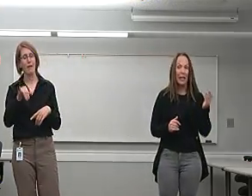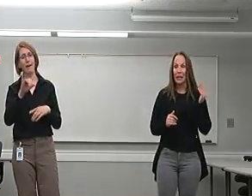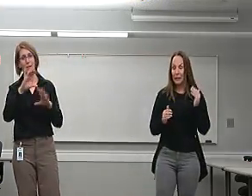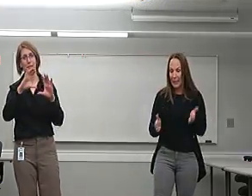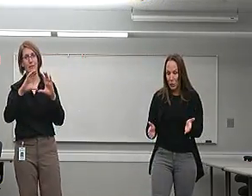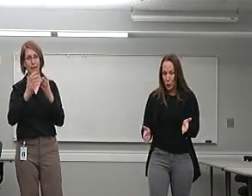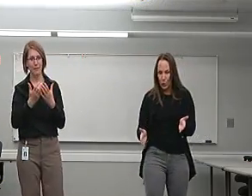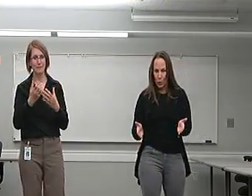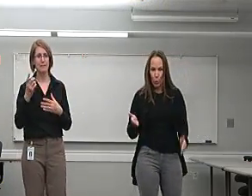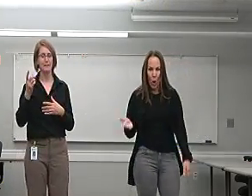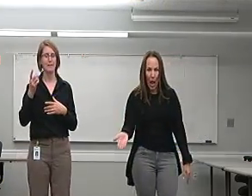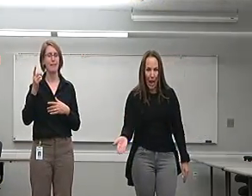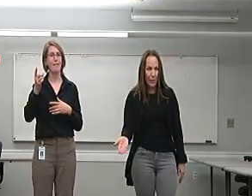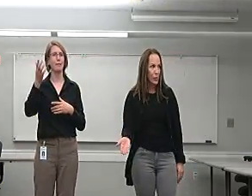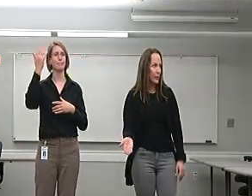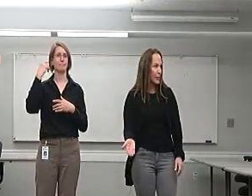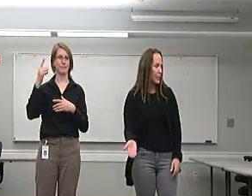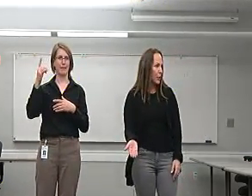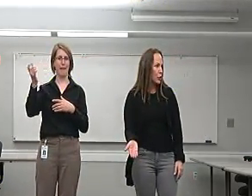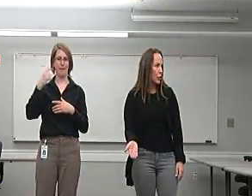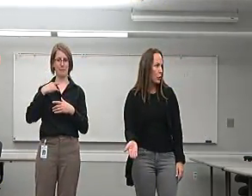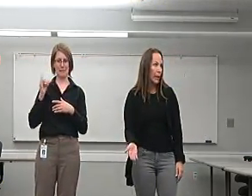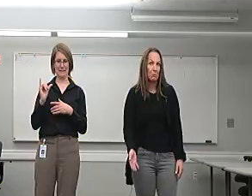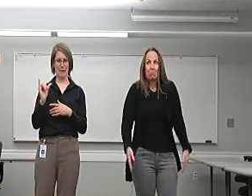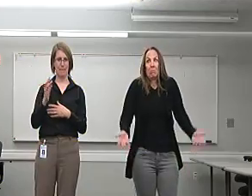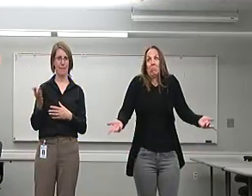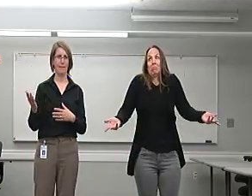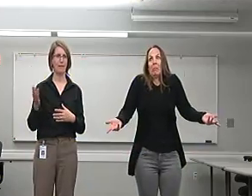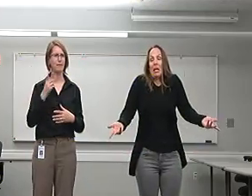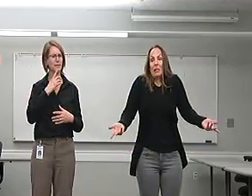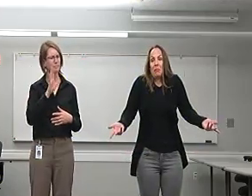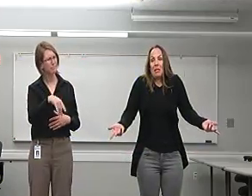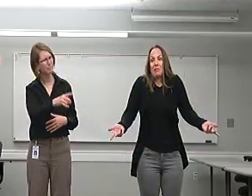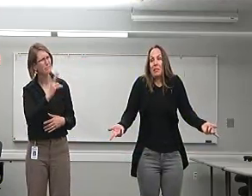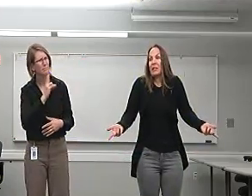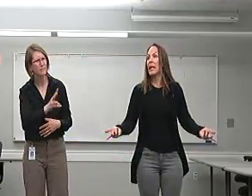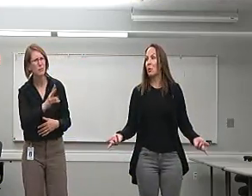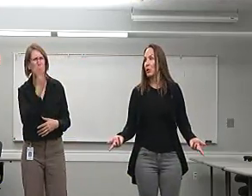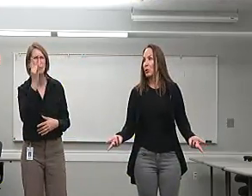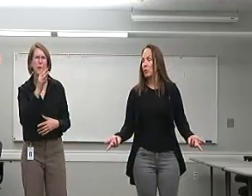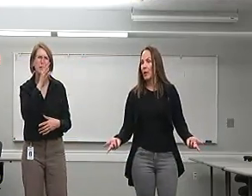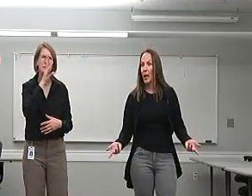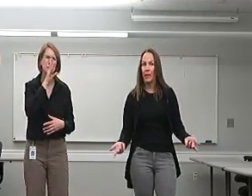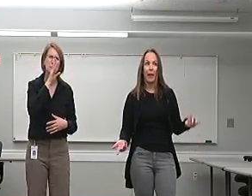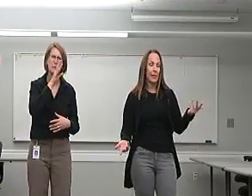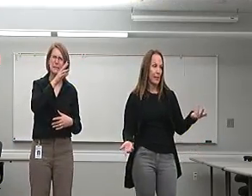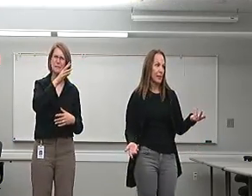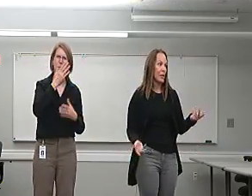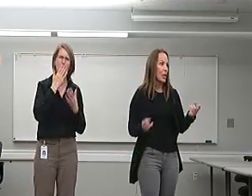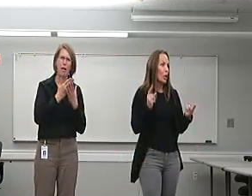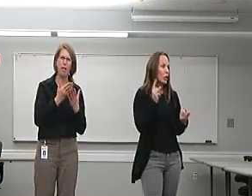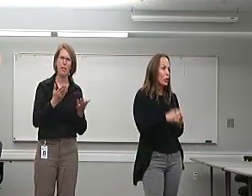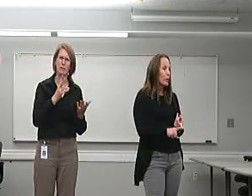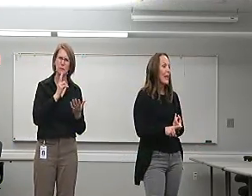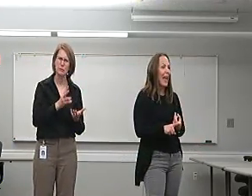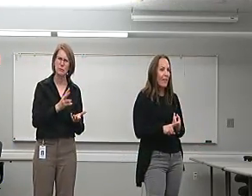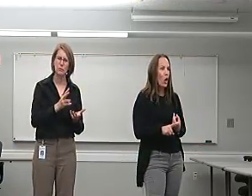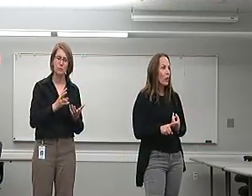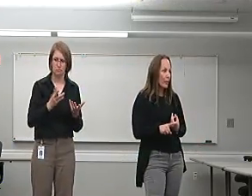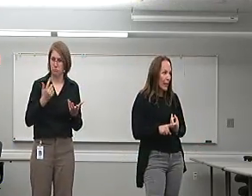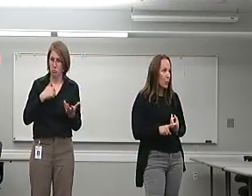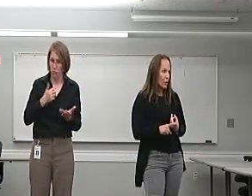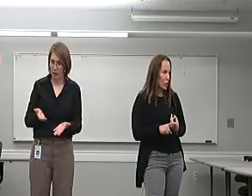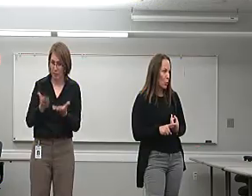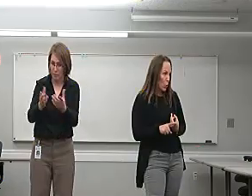old. Why is Leah's speech so great? I said, we give Leah language. And the guy says, you can have all the language in the